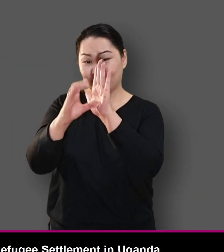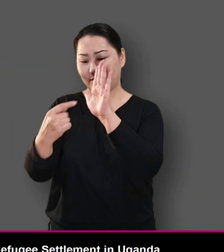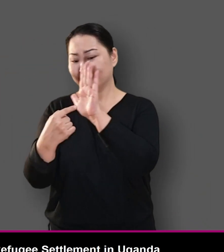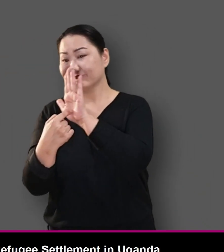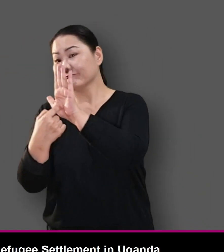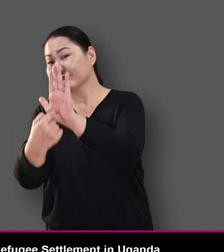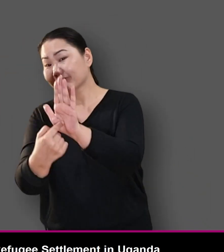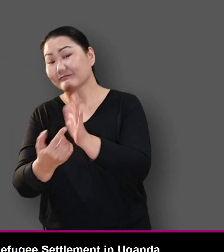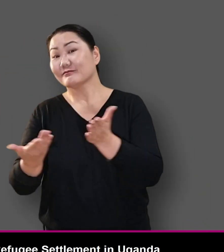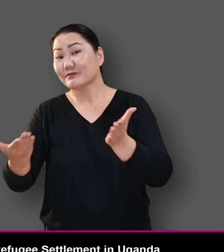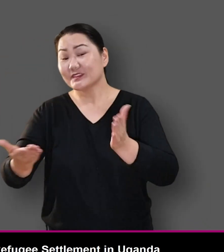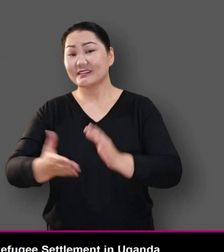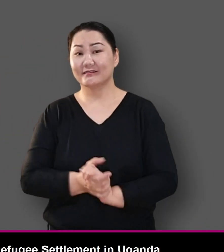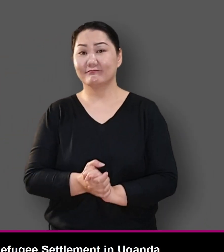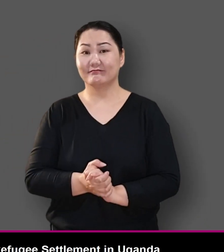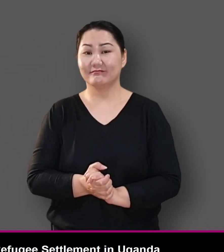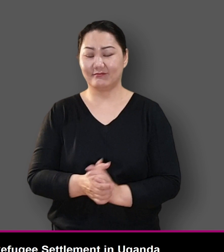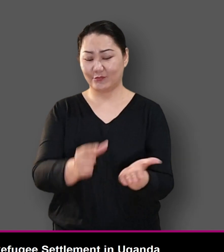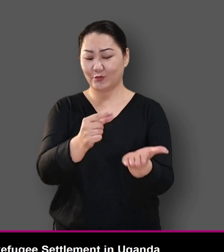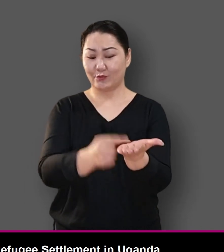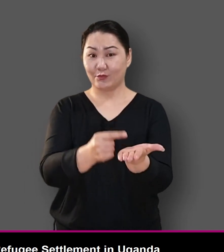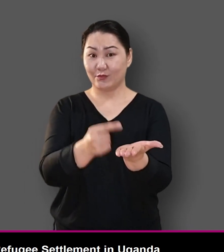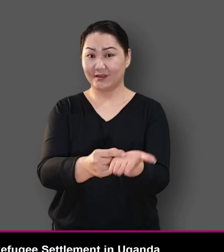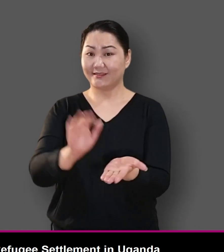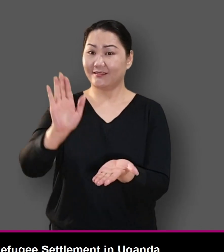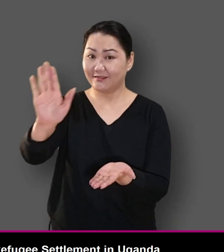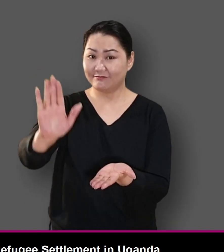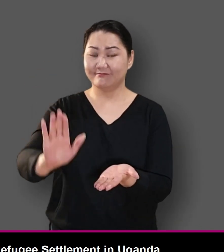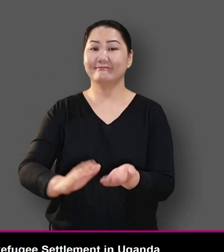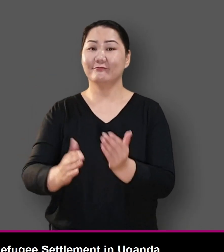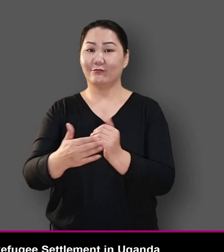A deaf boy in Bidi refugee settlement in Uganda.